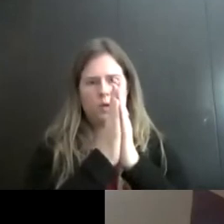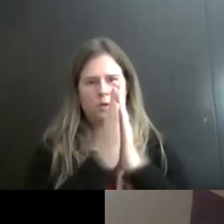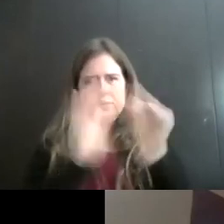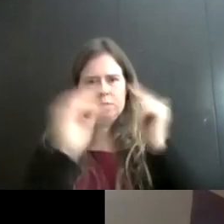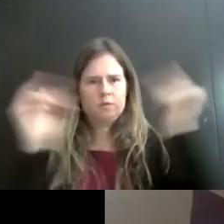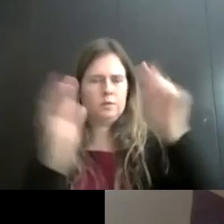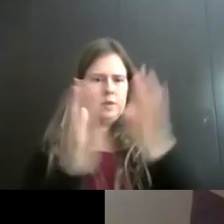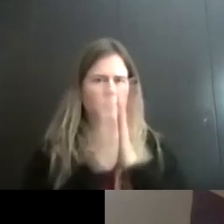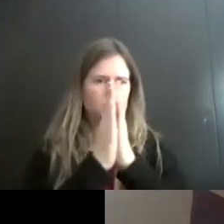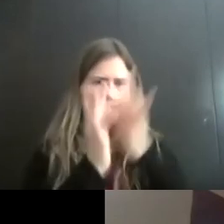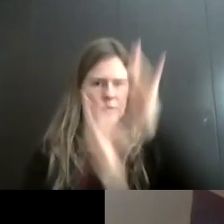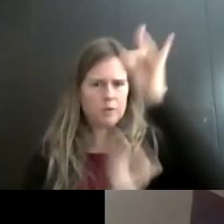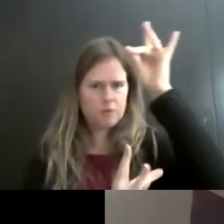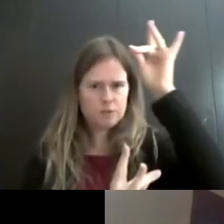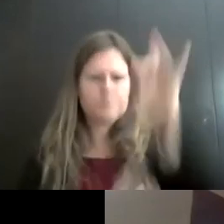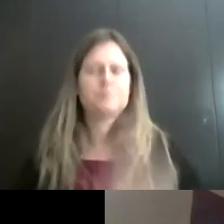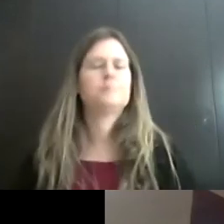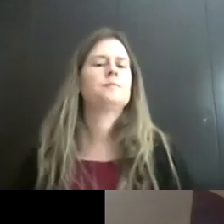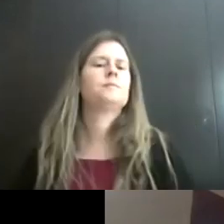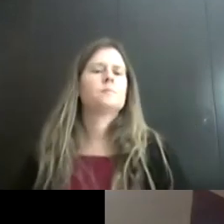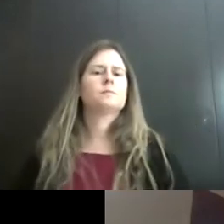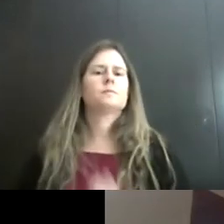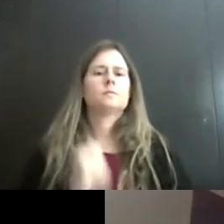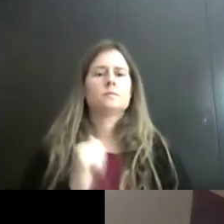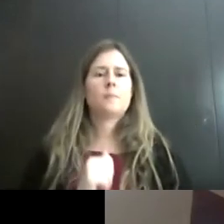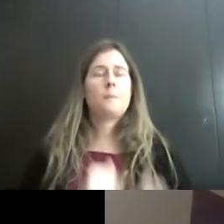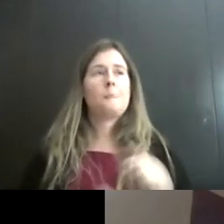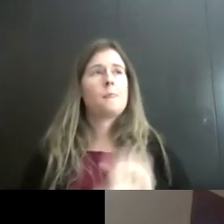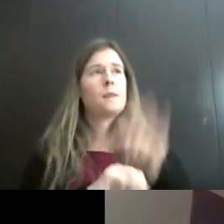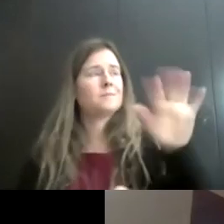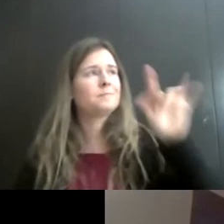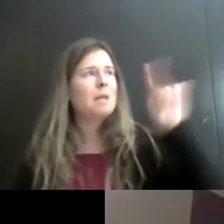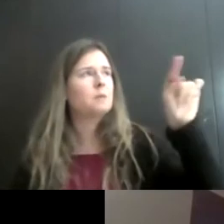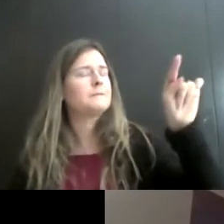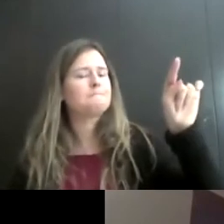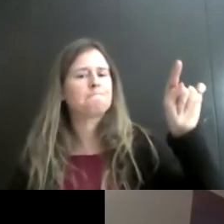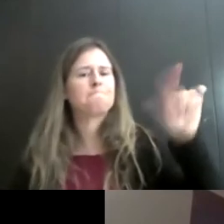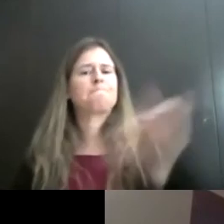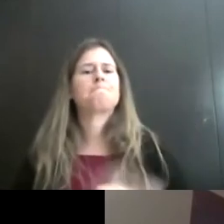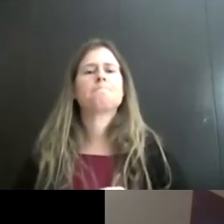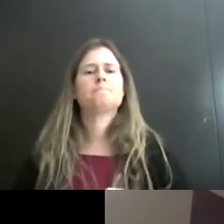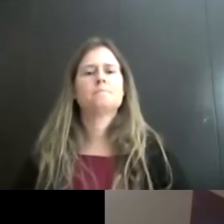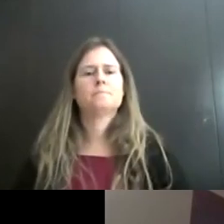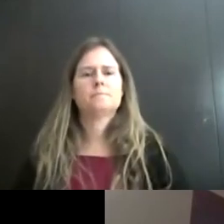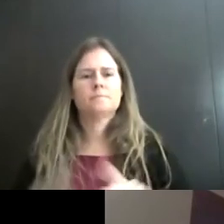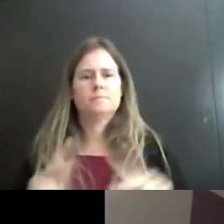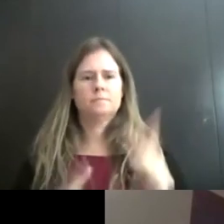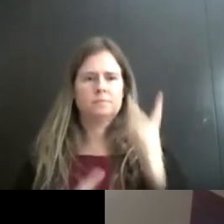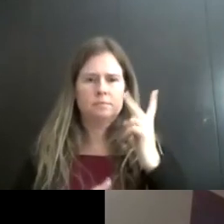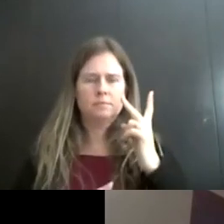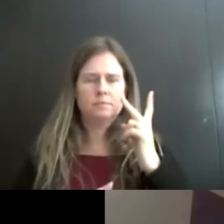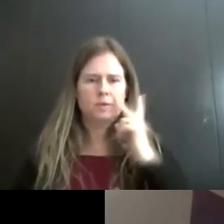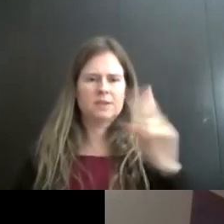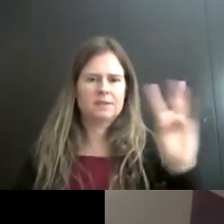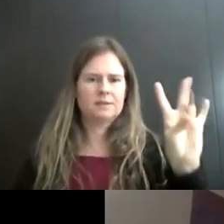praying to. So just most mountain tops, when you look at certain areas, you know, people say that the seven sisters